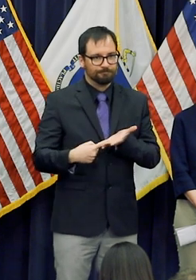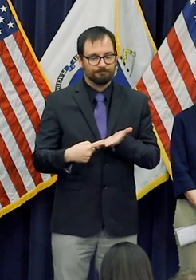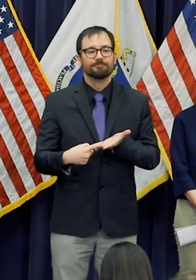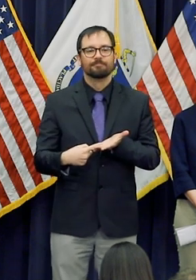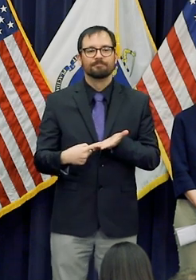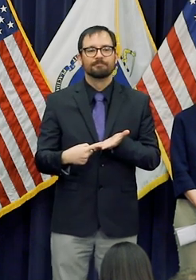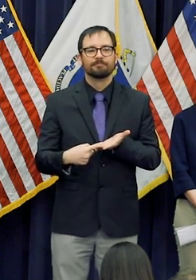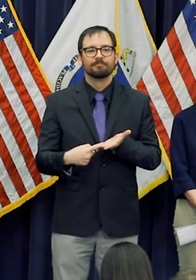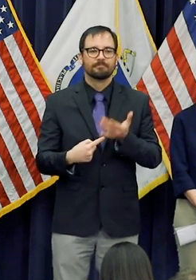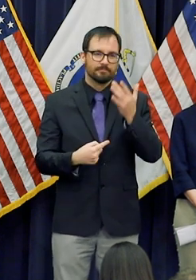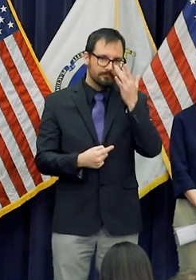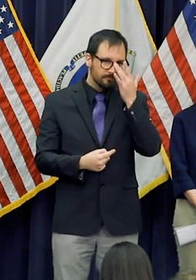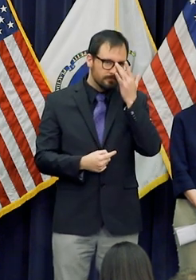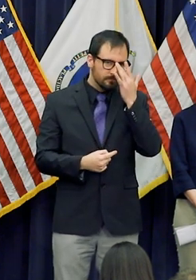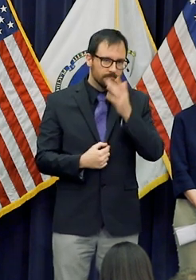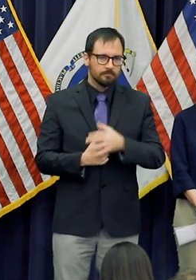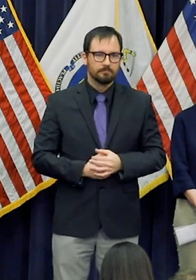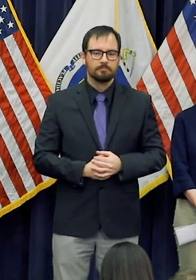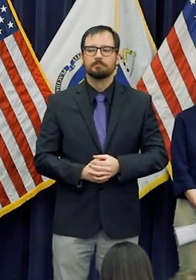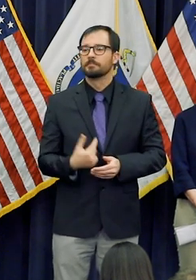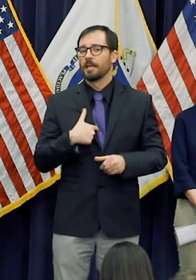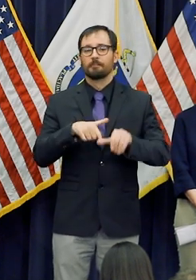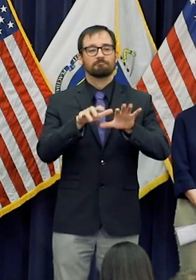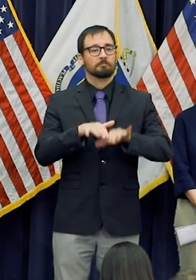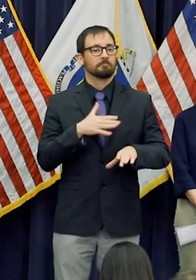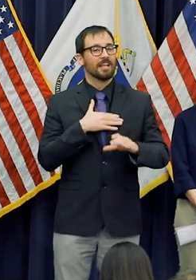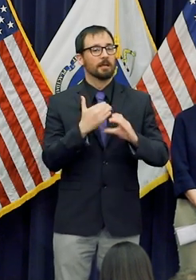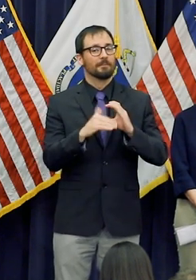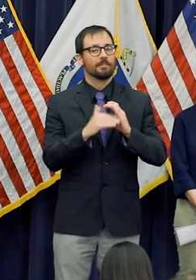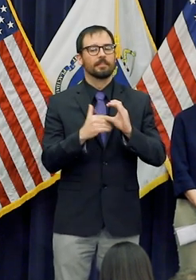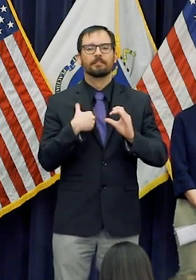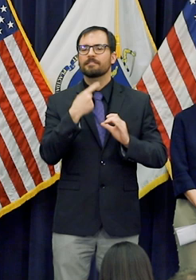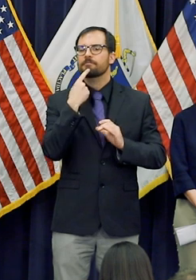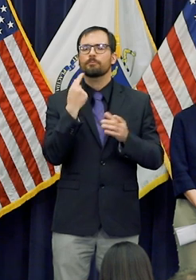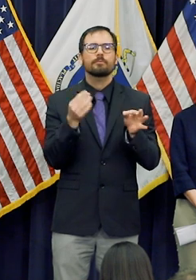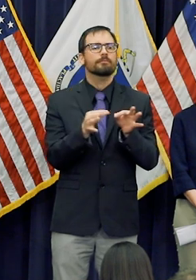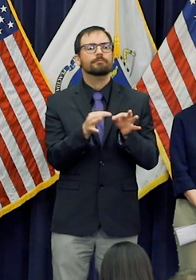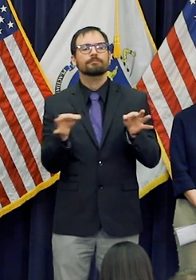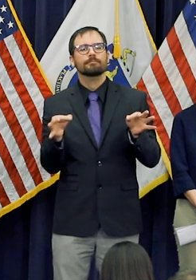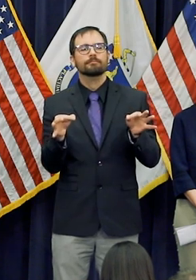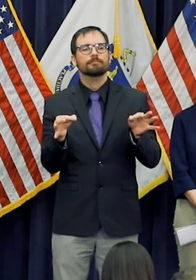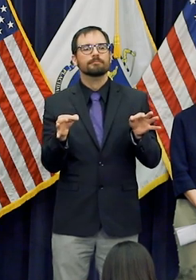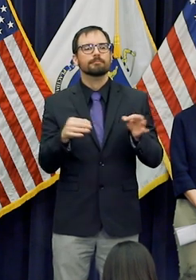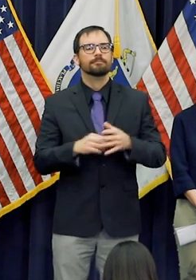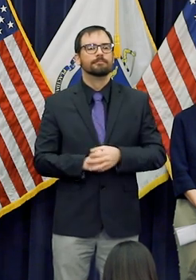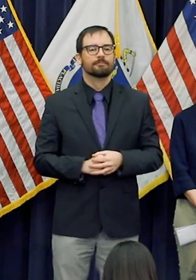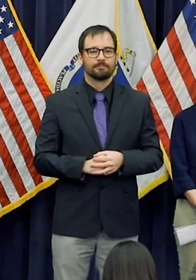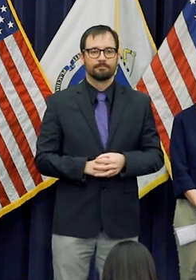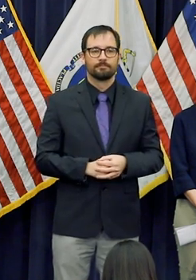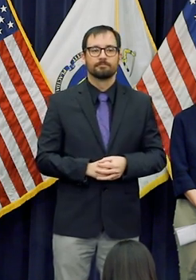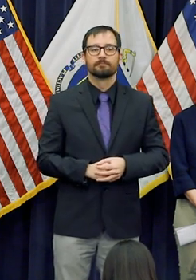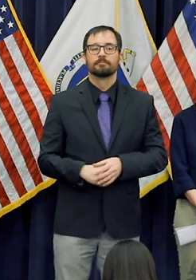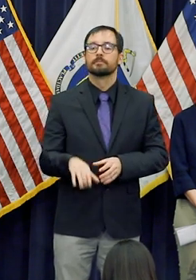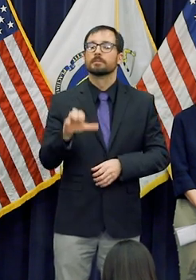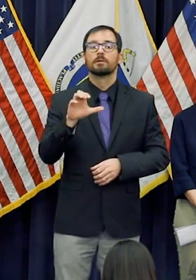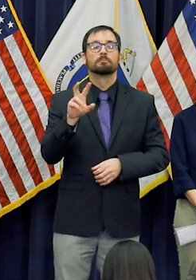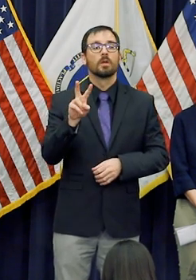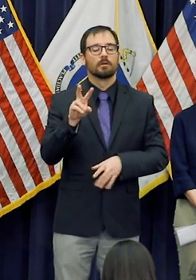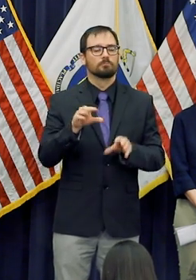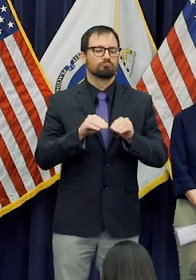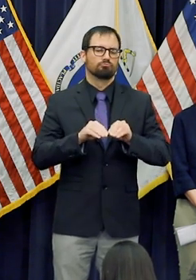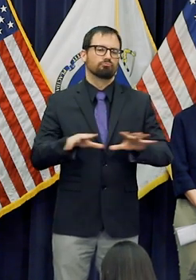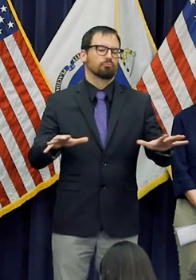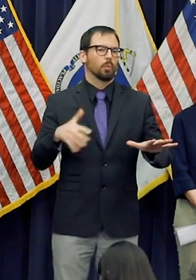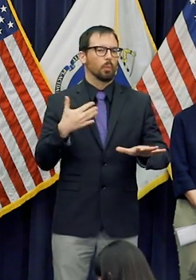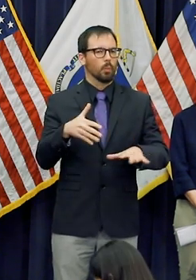people across our great state. The spread and effects of coronavirus has been sudden and stressful, but